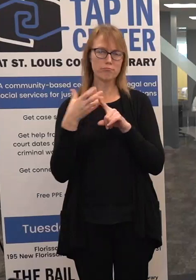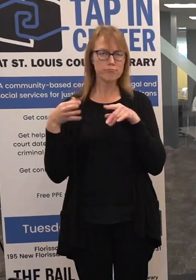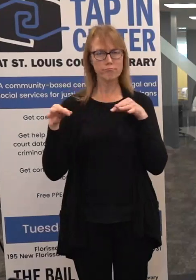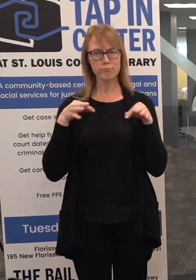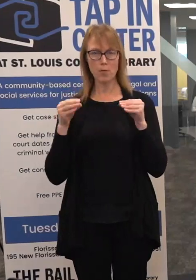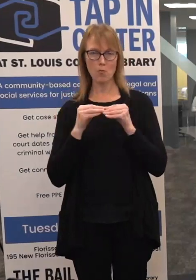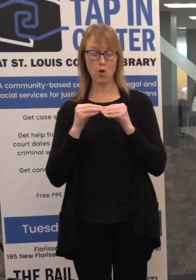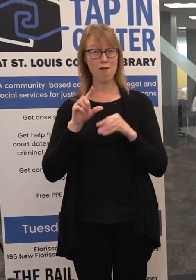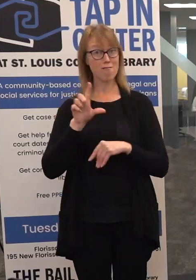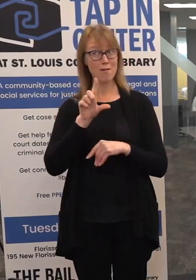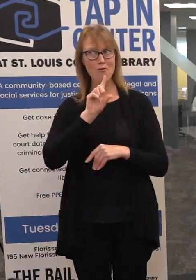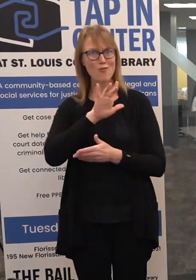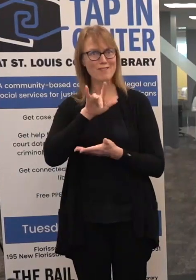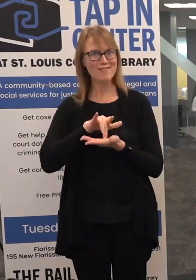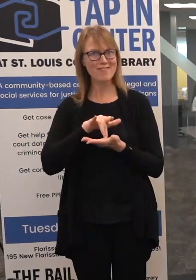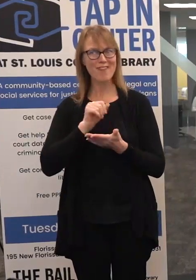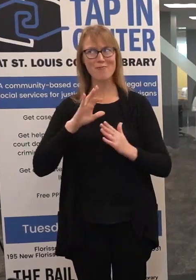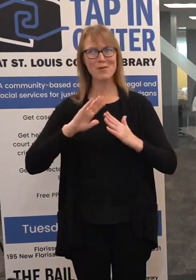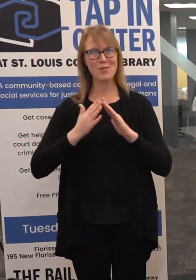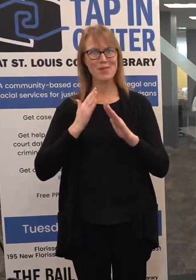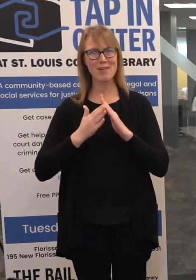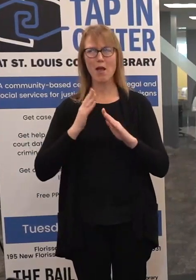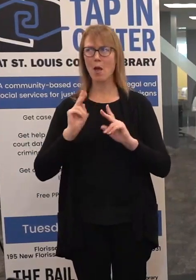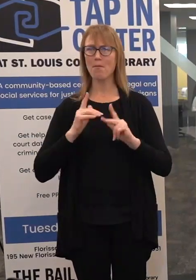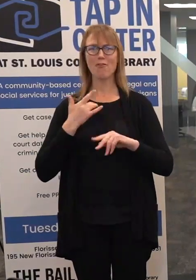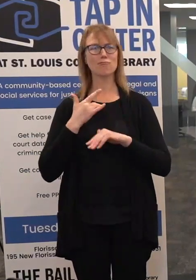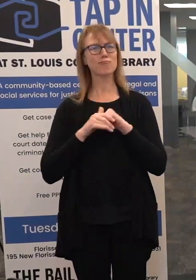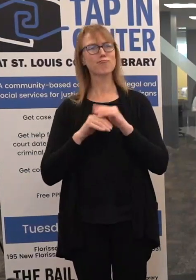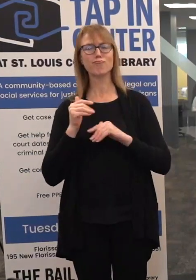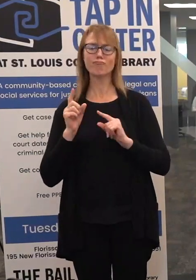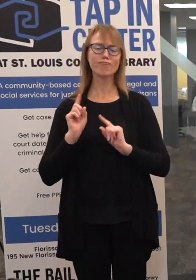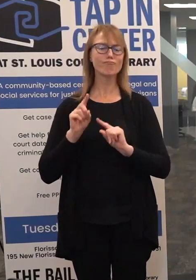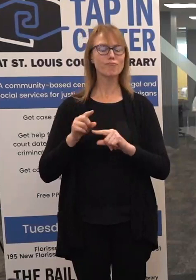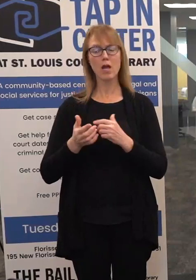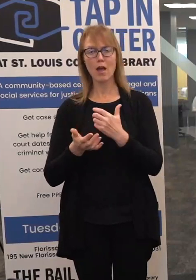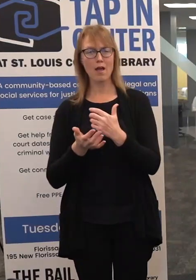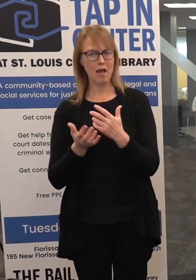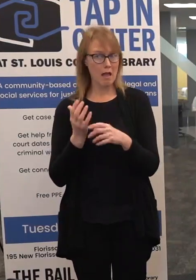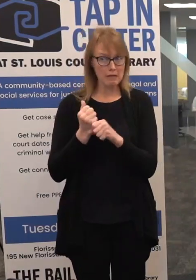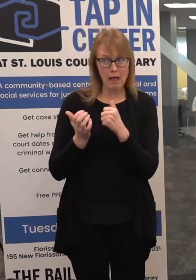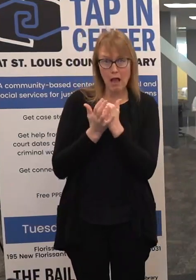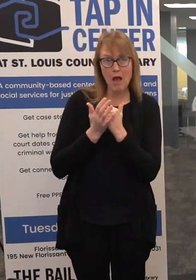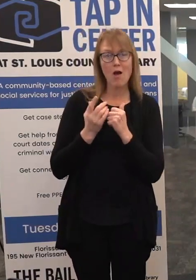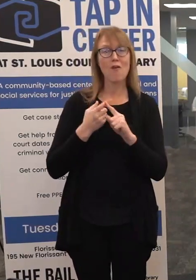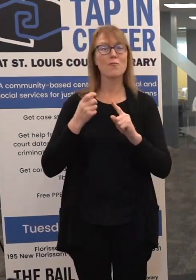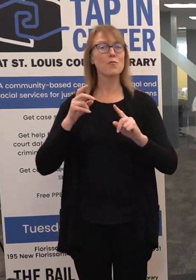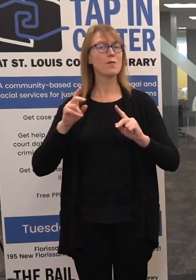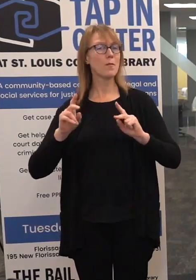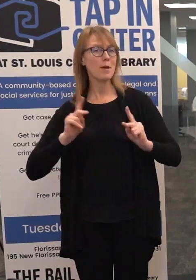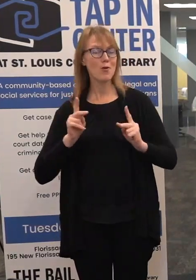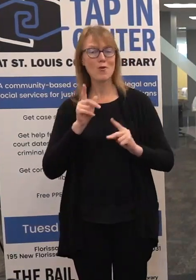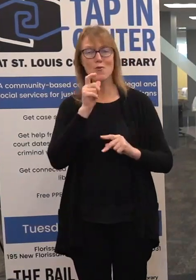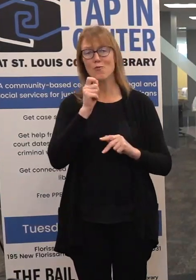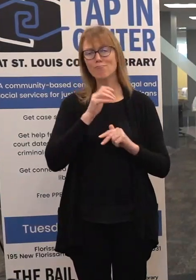people feel comfortable and visit regularly for assistance from kind and community-focused employees. It is the perfect